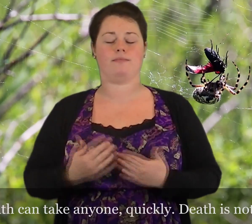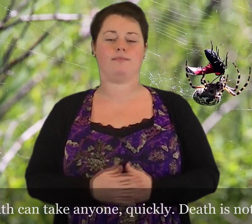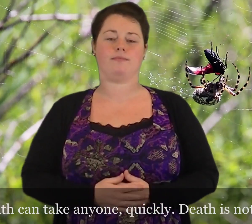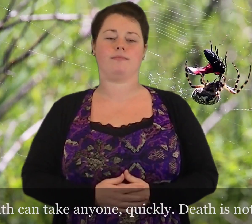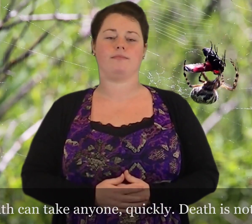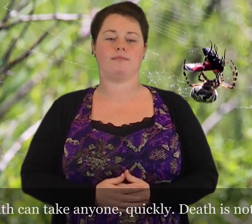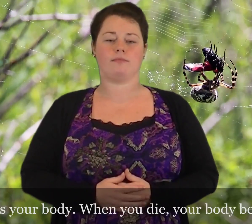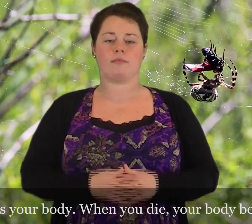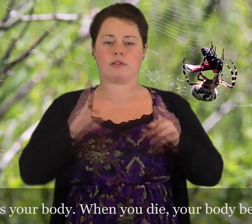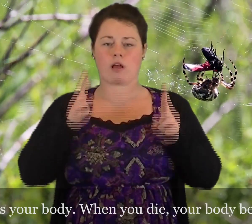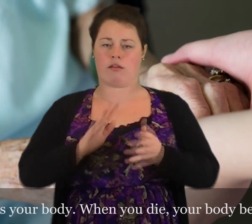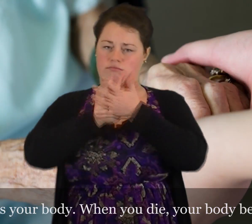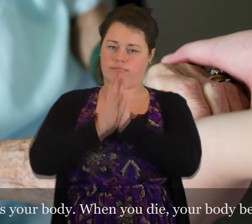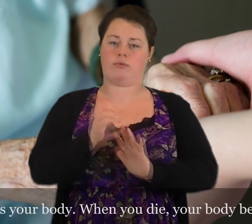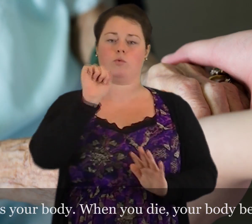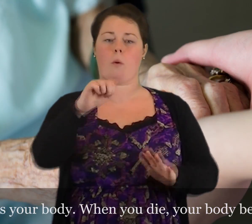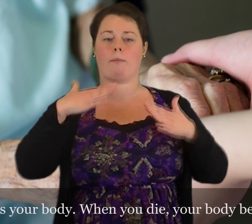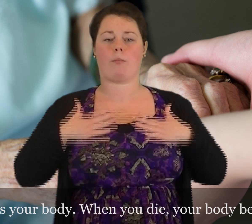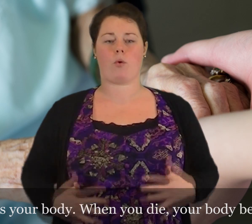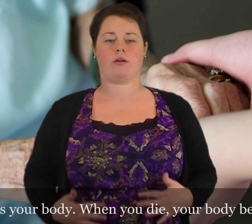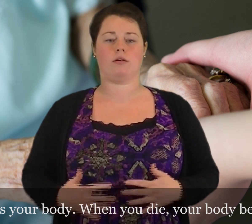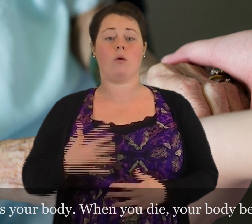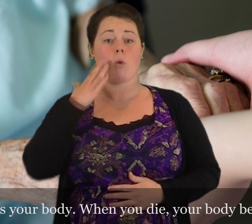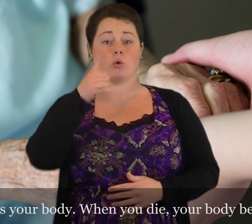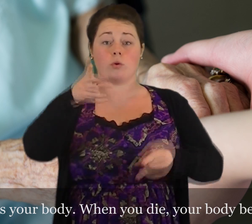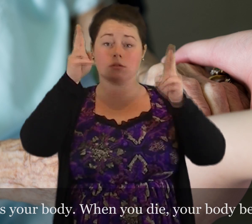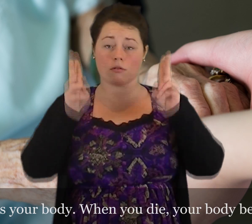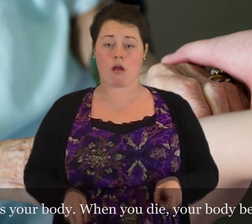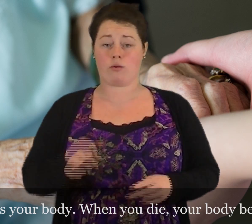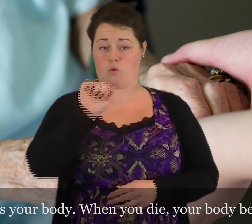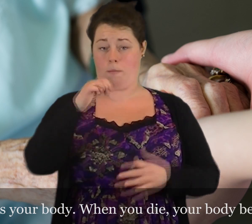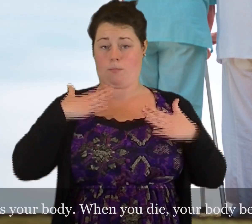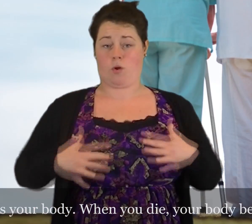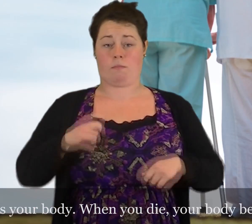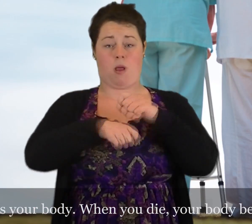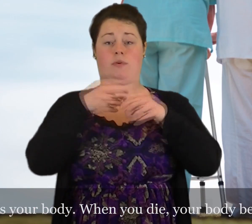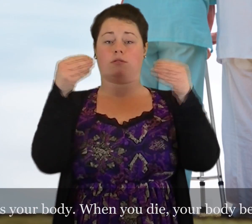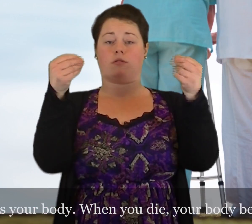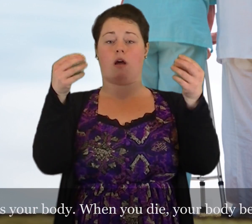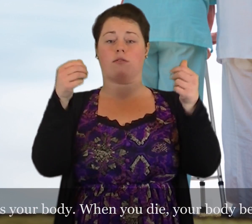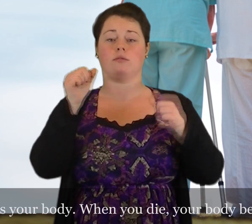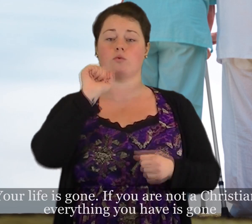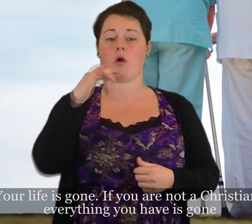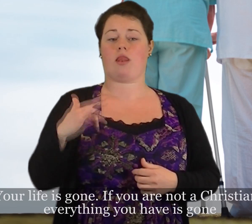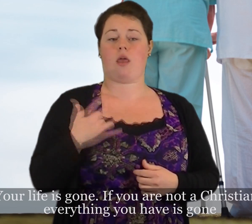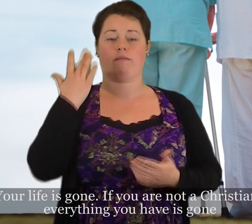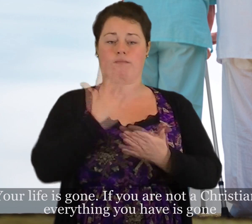tricks and taunts. Death disfigures you, and your body is now decomposing, and